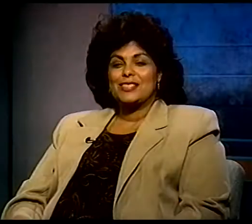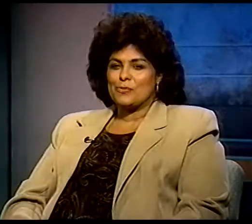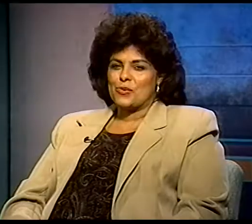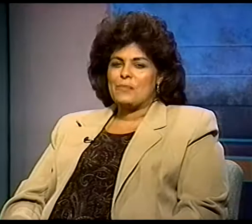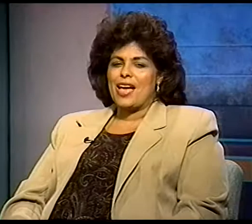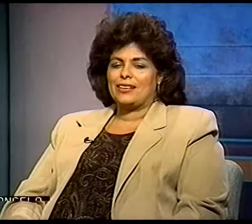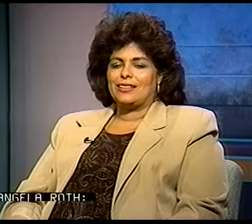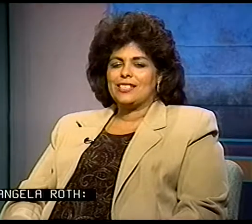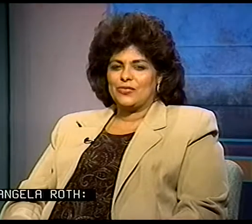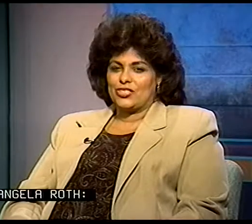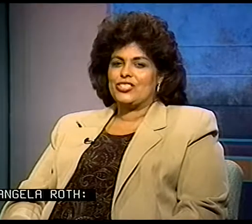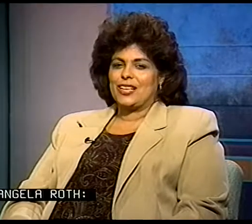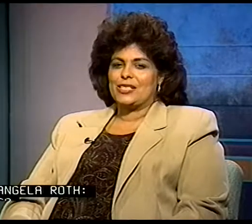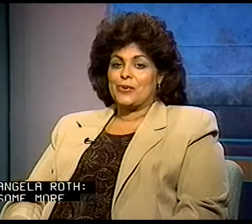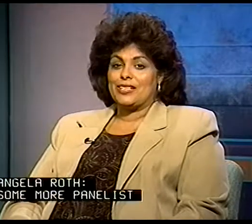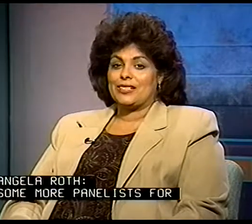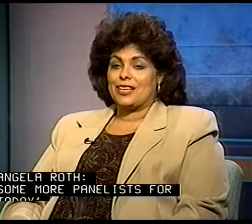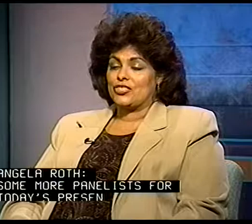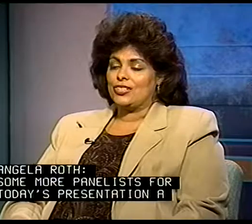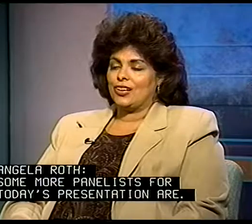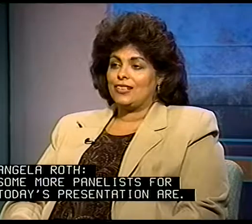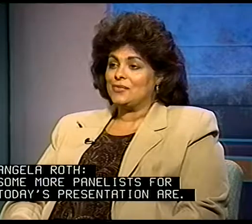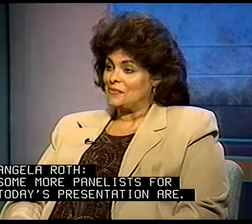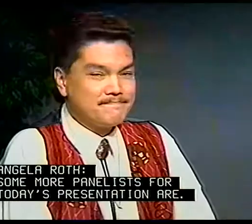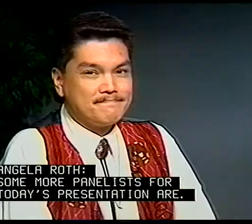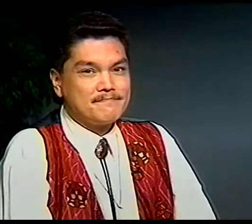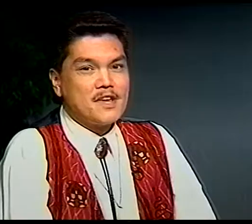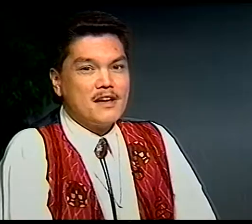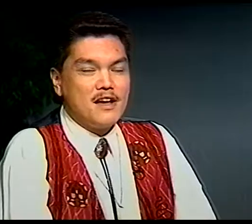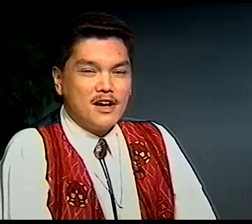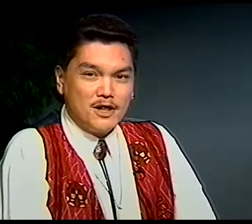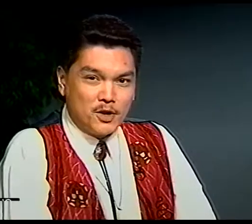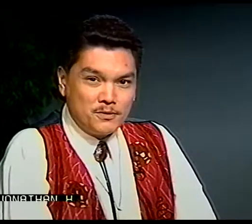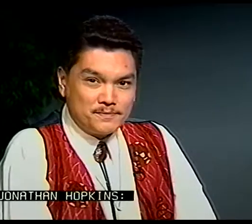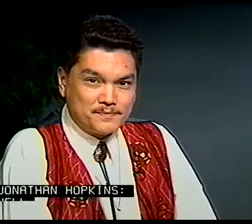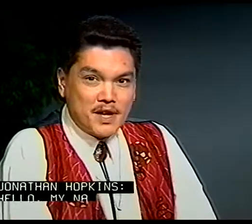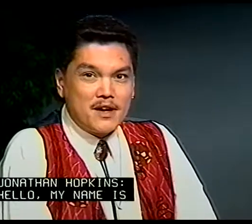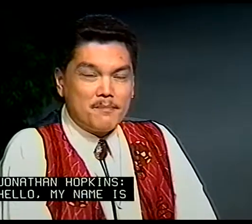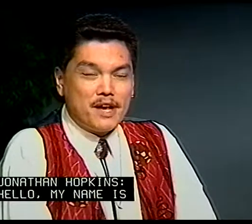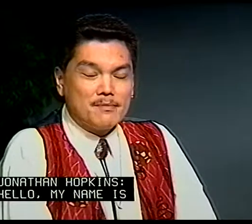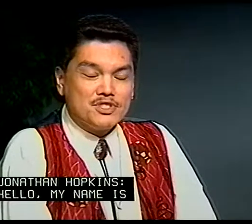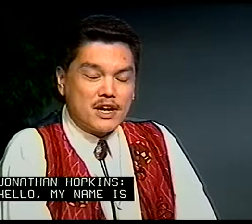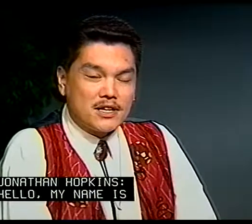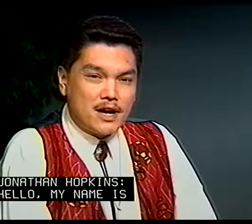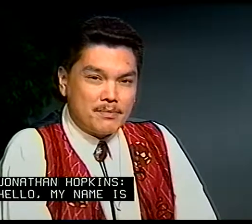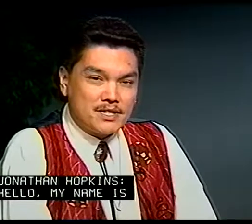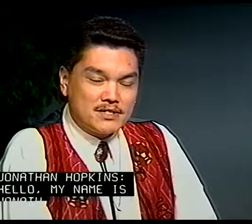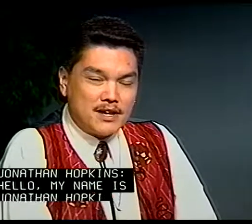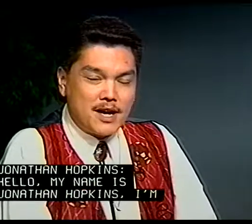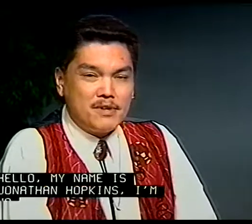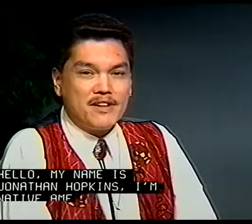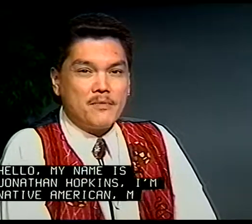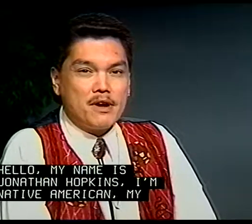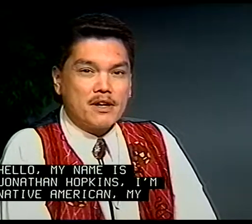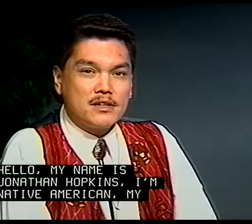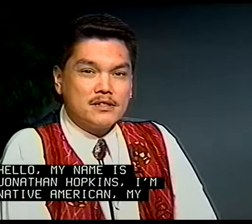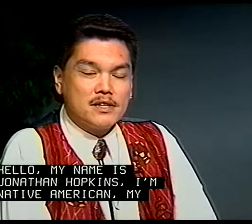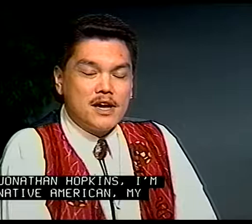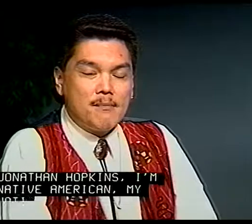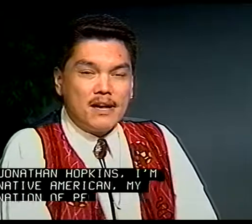Some more panelists for today's presentation are... Hello. My name is Jonathan Hopkins. I am Native American. My